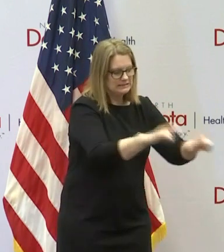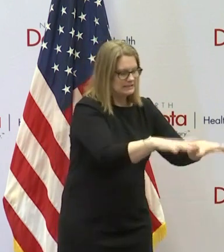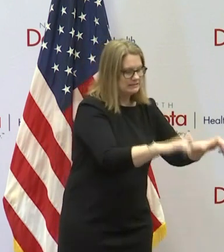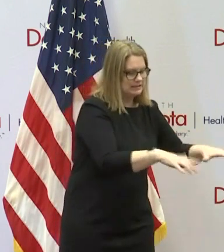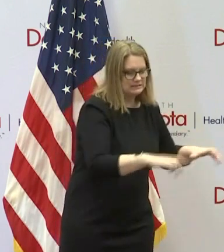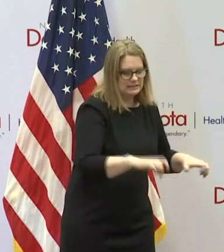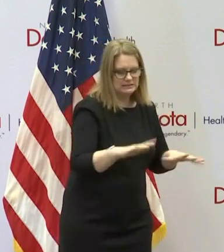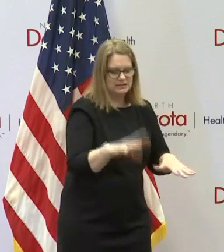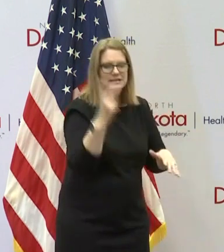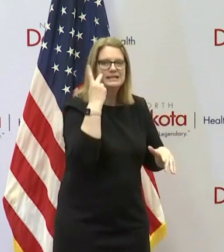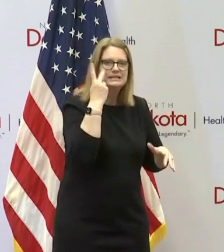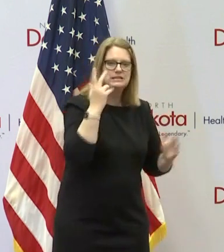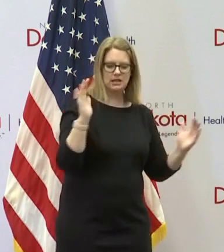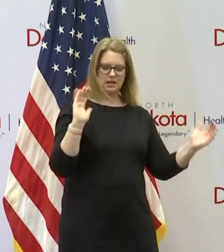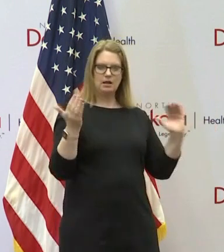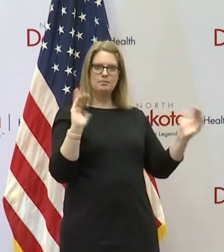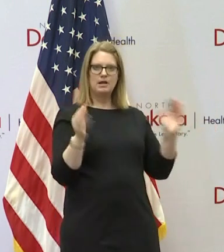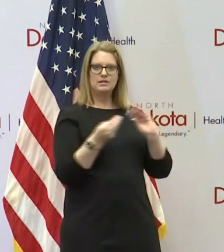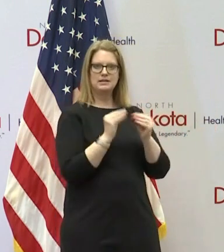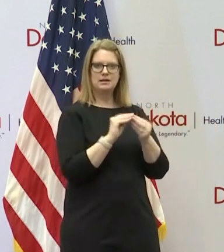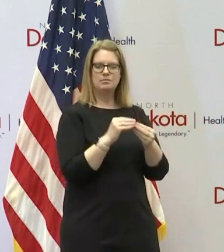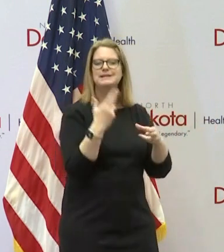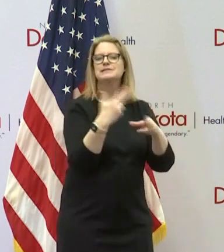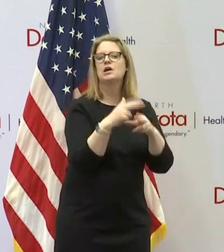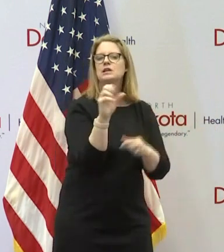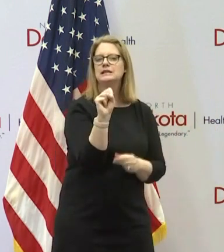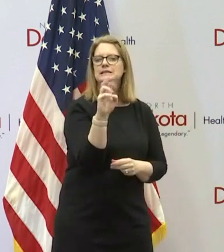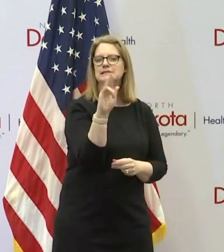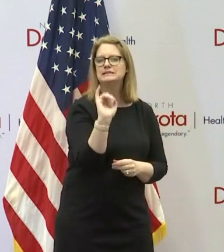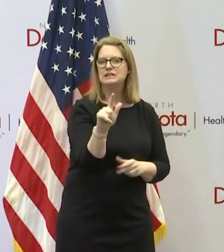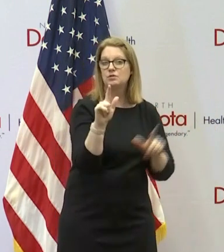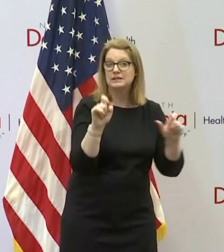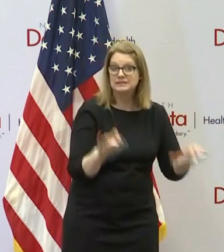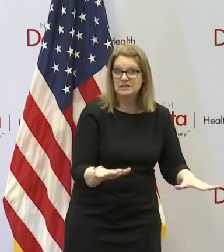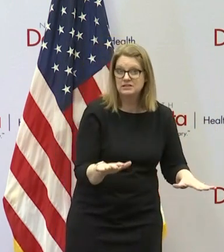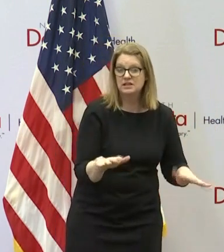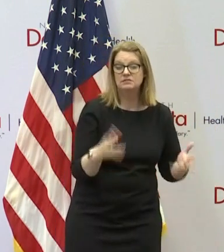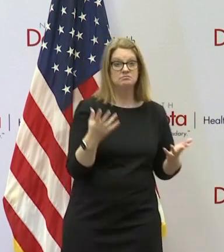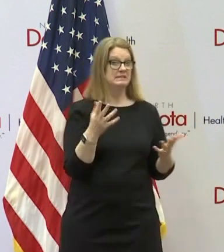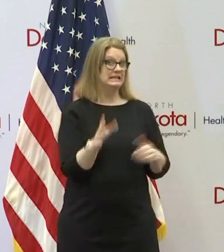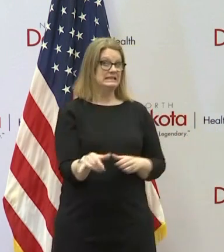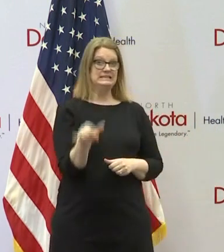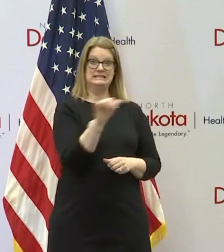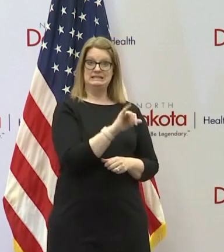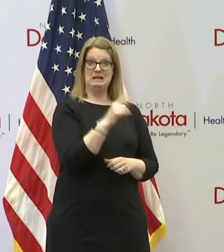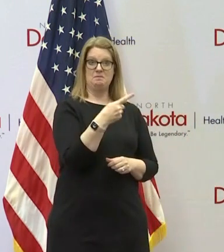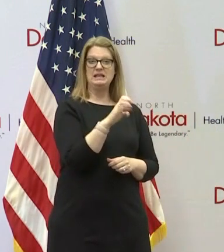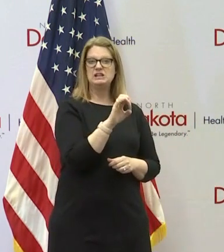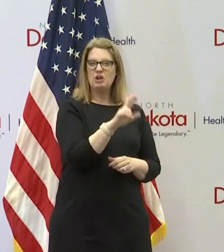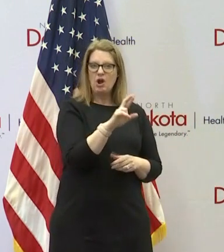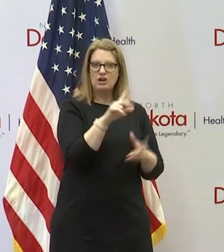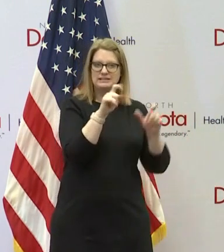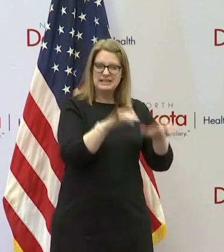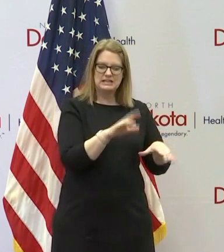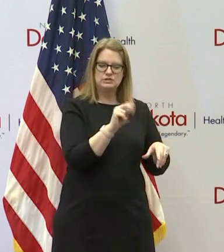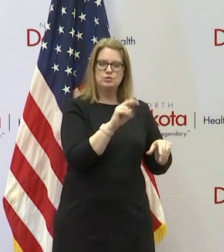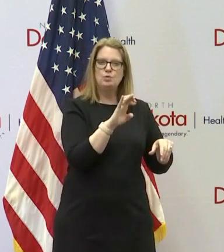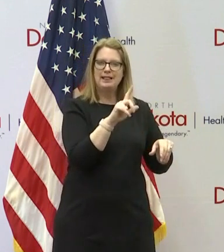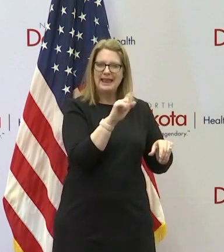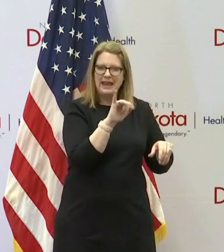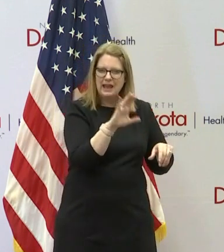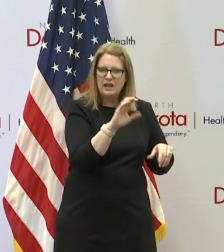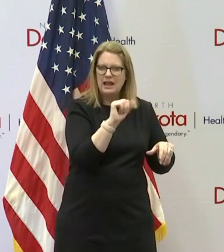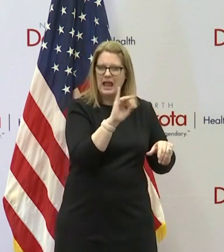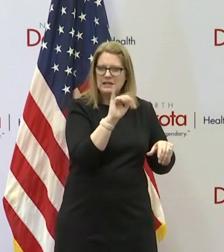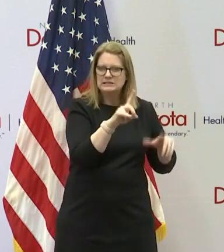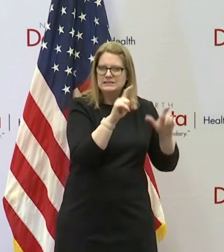ground or losing ground on that. That's called serial testing. It's still the same kind of test. It's still a PCR test, nucleic acid test, same kind of